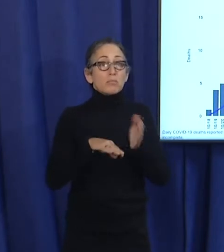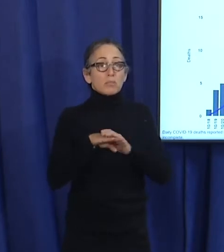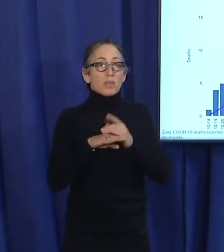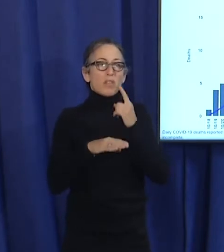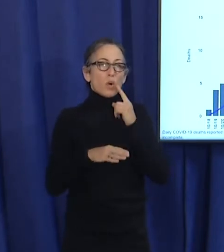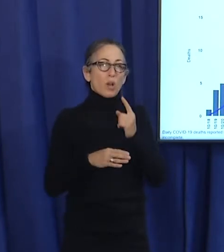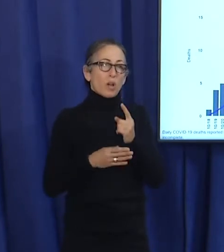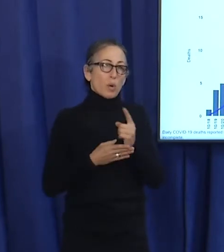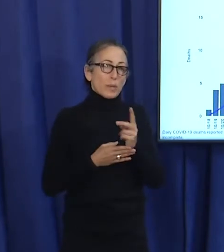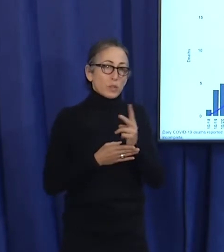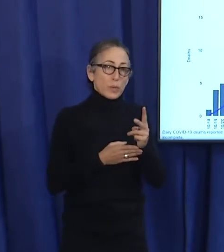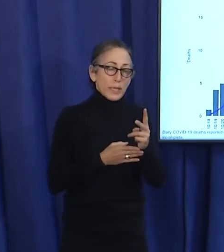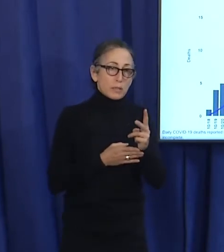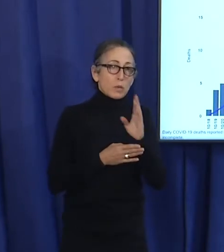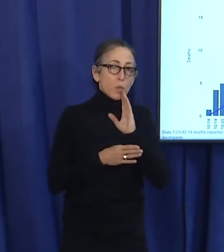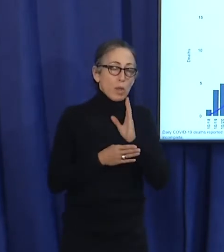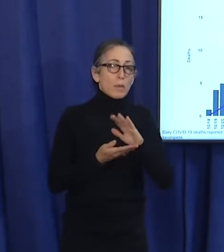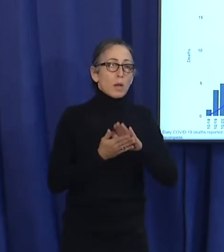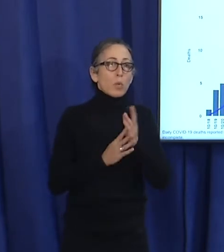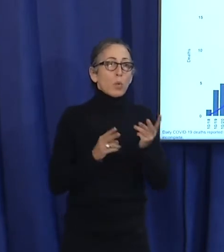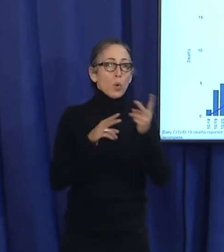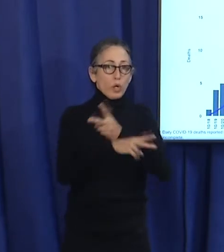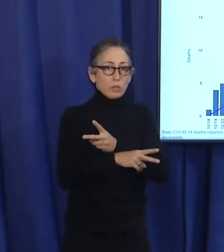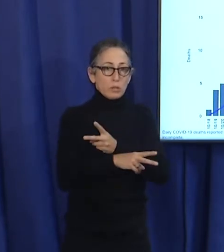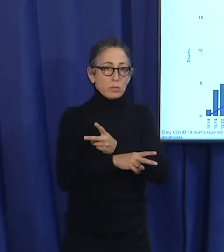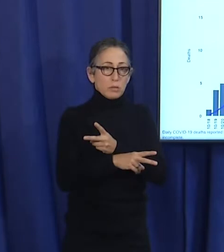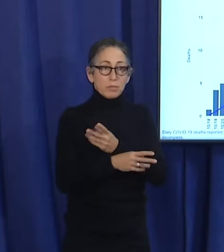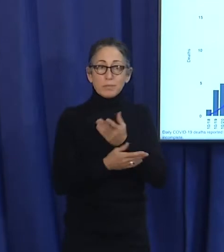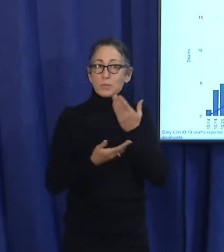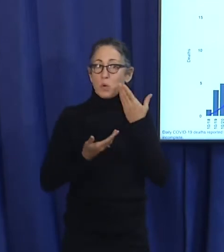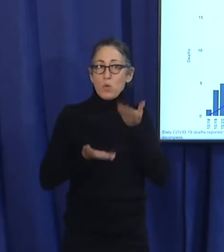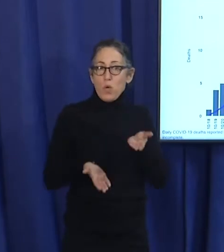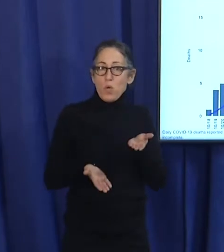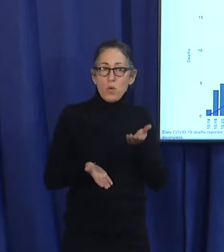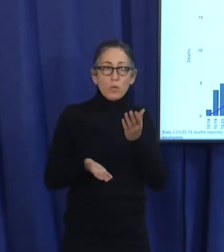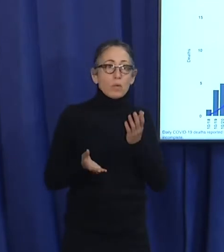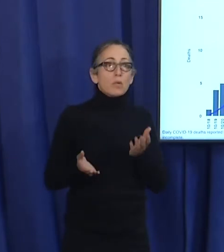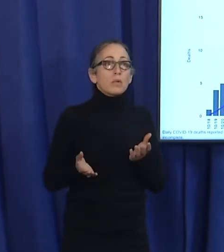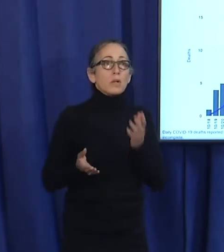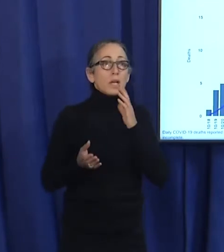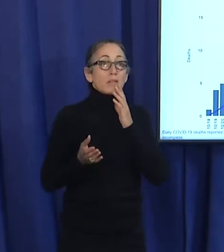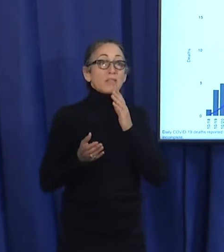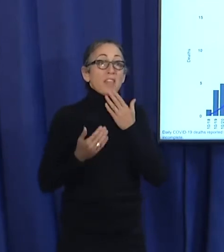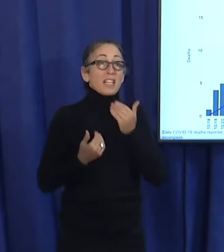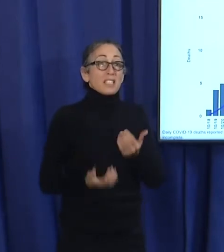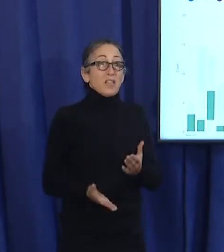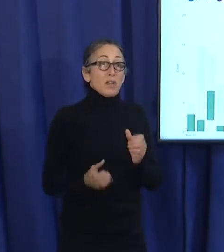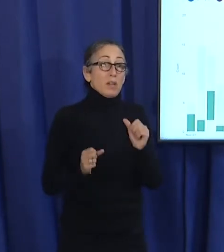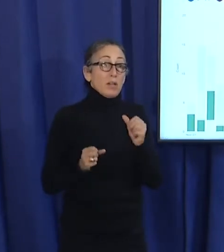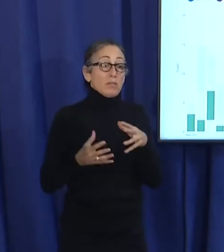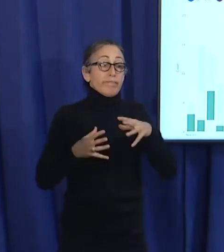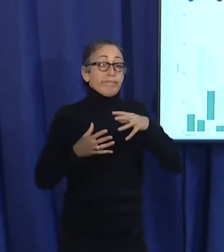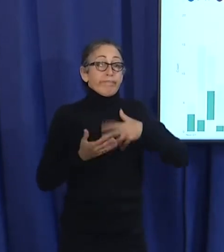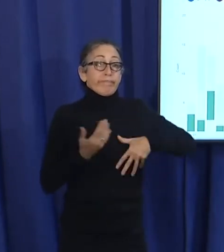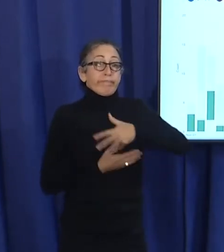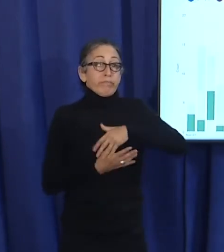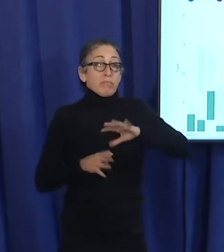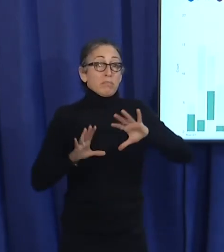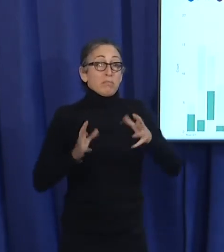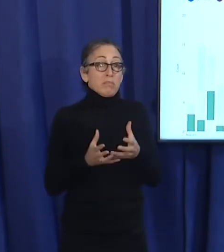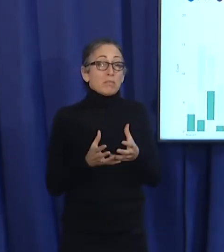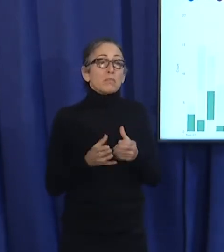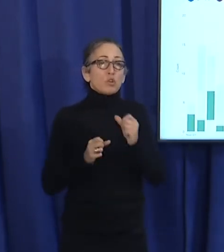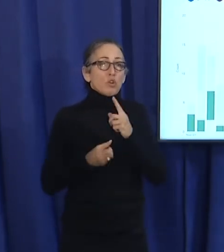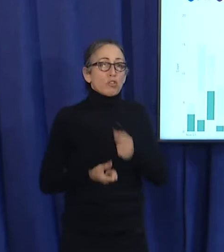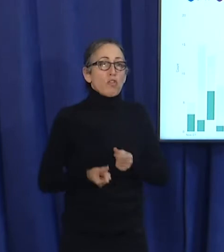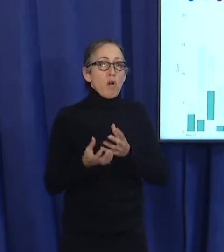couple of weeks. Again, not knowing what a possible additional surge related to Thanksgiving could look like. And I wanted to put this in